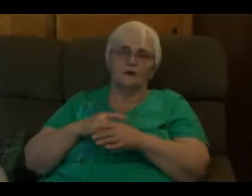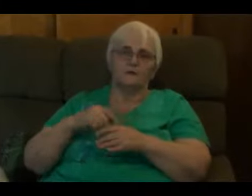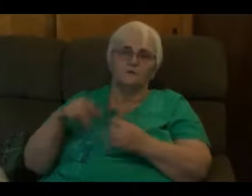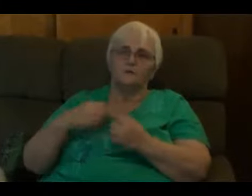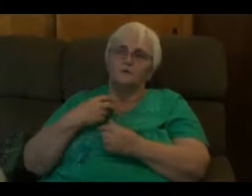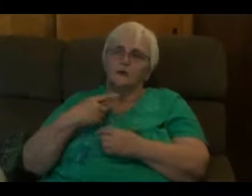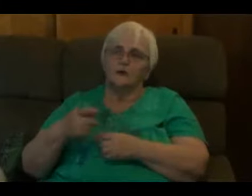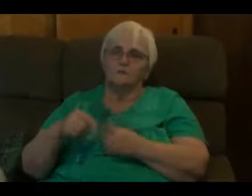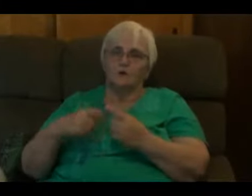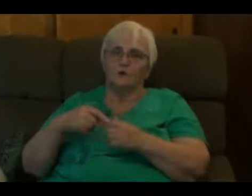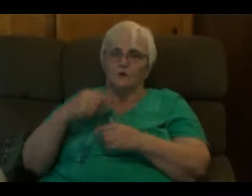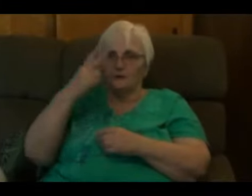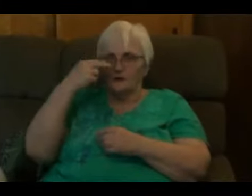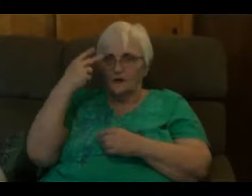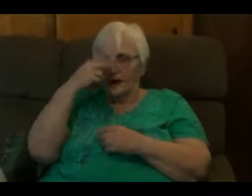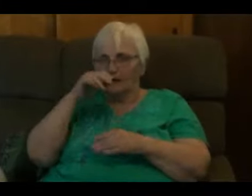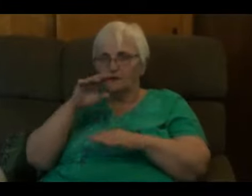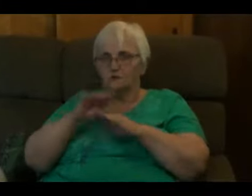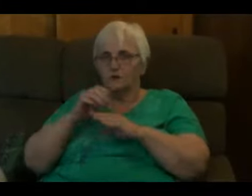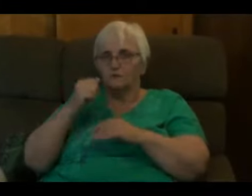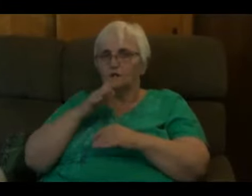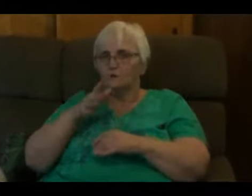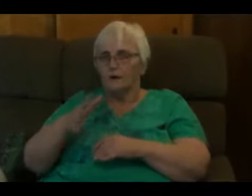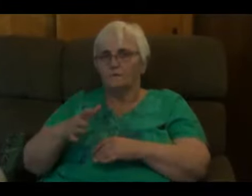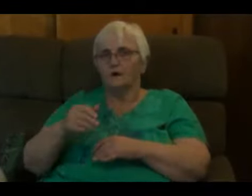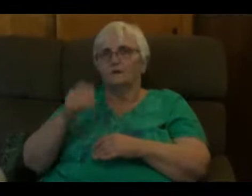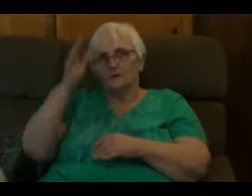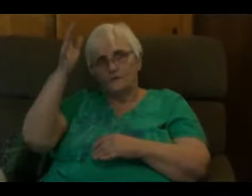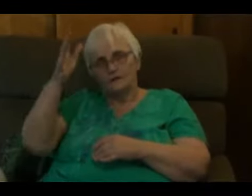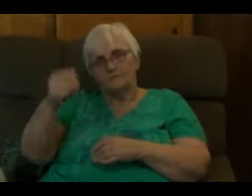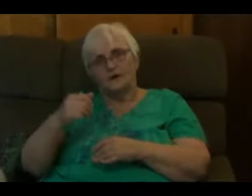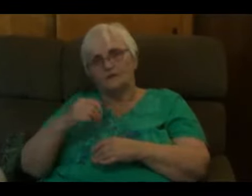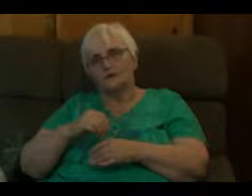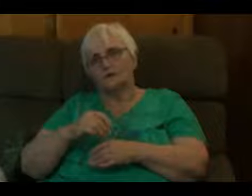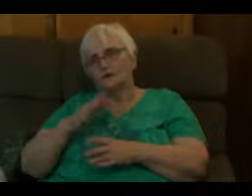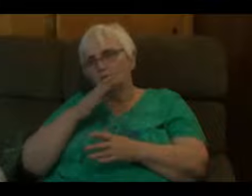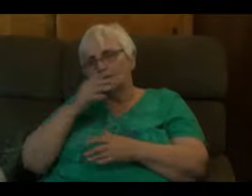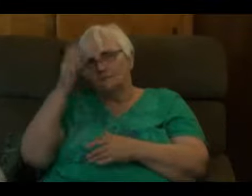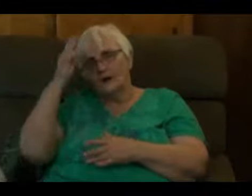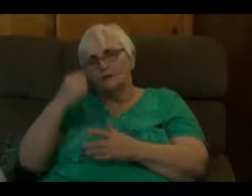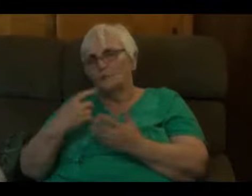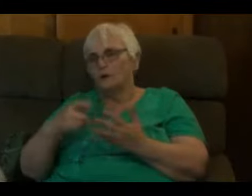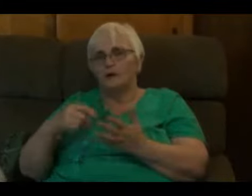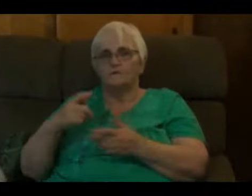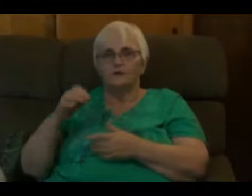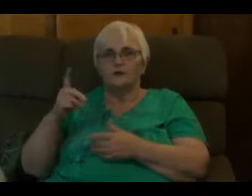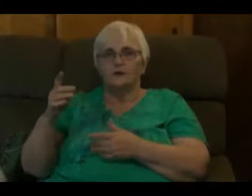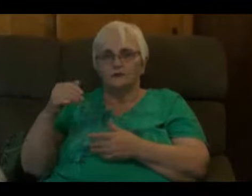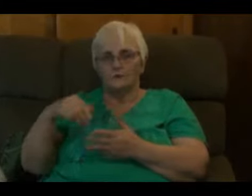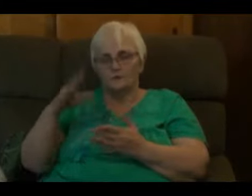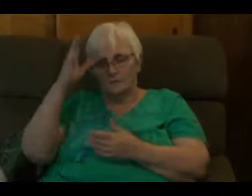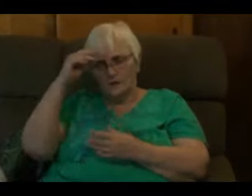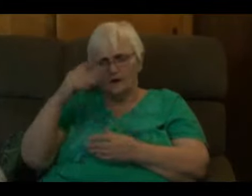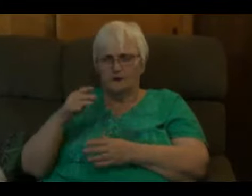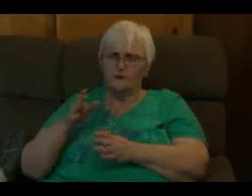they go to the Catholic Church because their grandmother and their mother, their father, whatever did, I say, you know, there was this guy who noticed that his